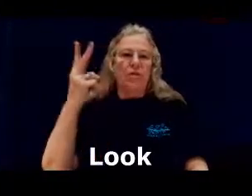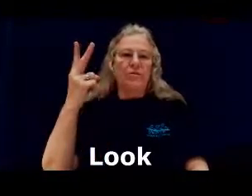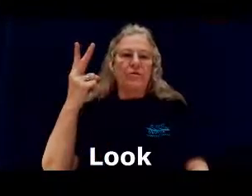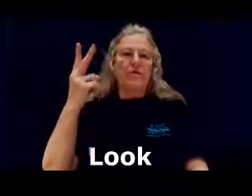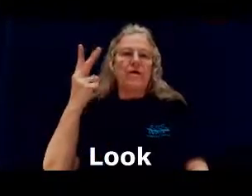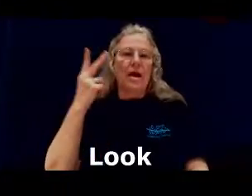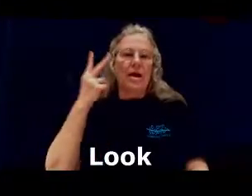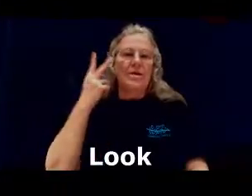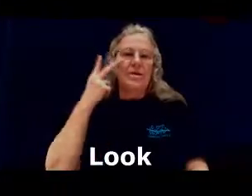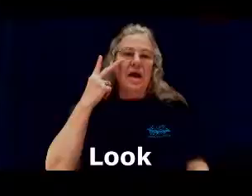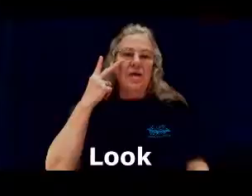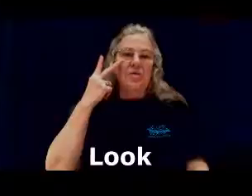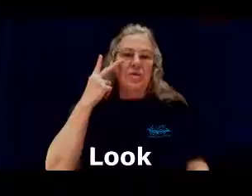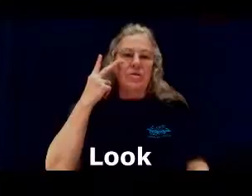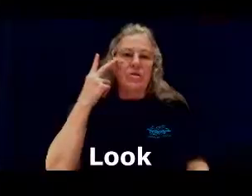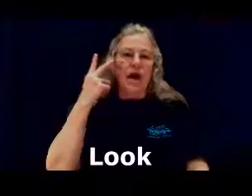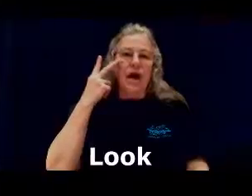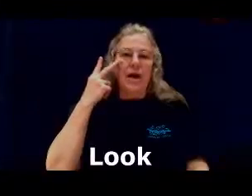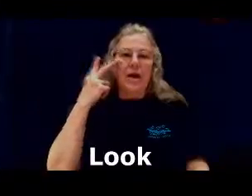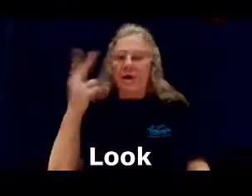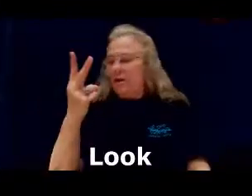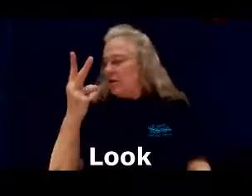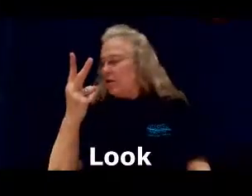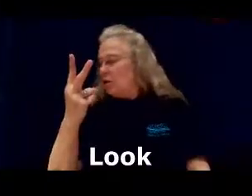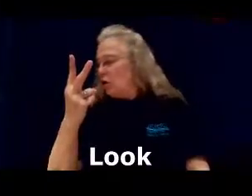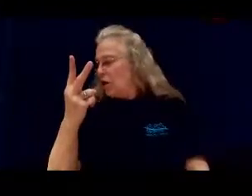the side of your eye. Look.